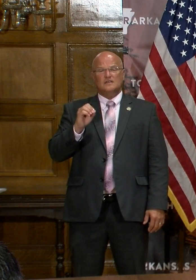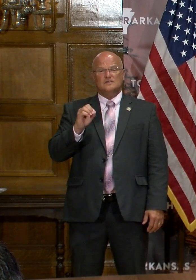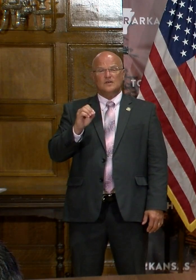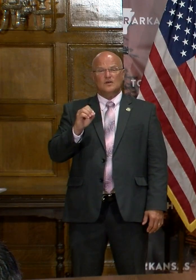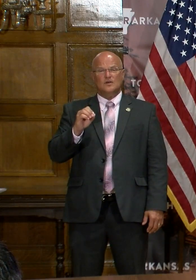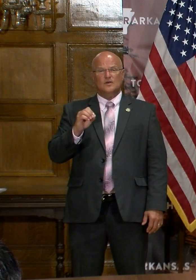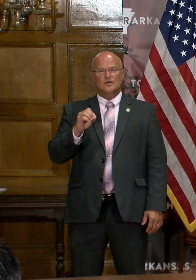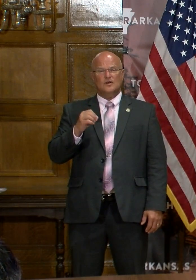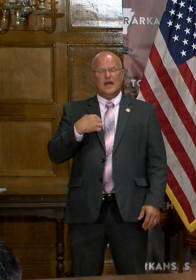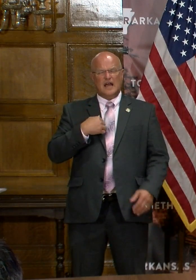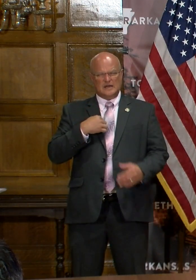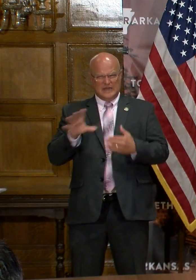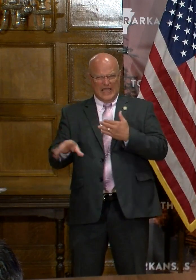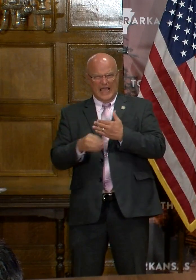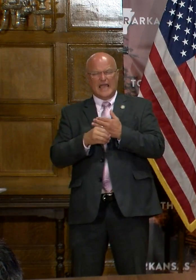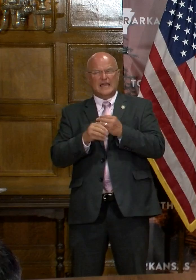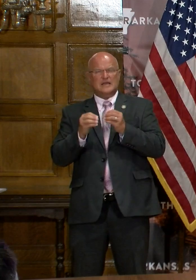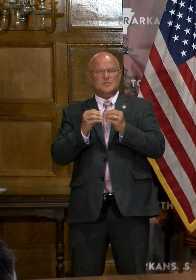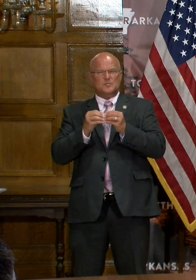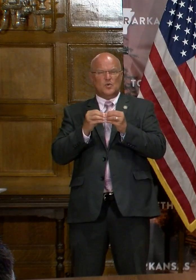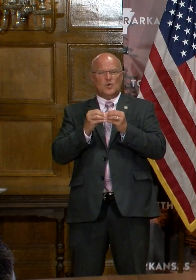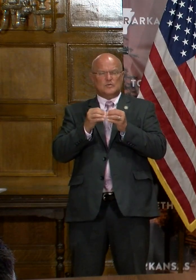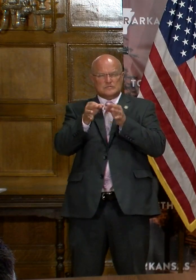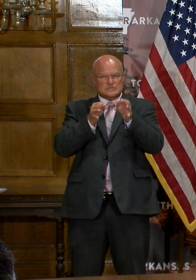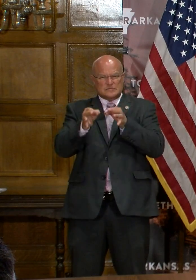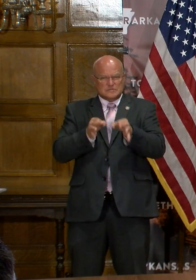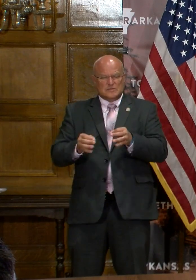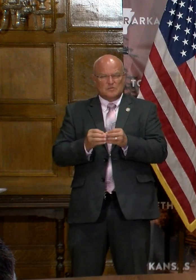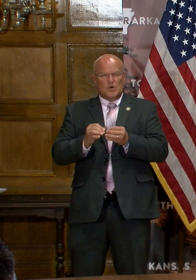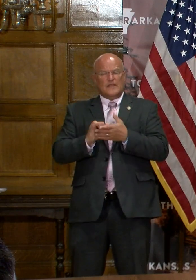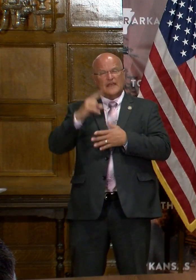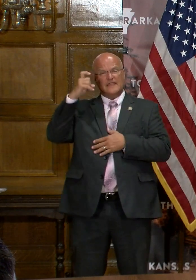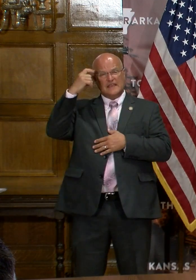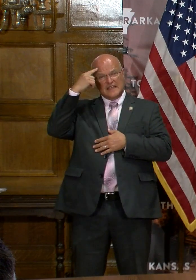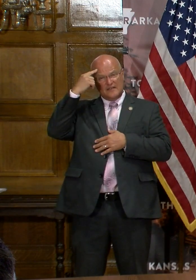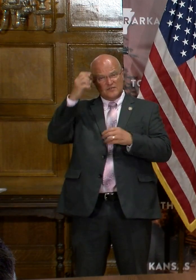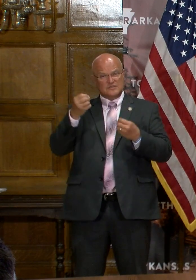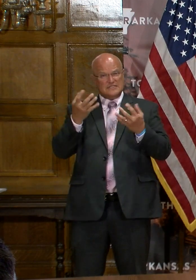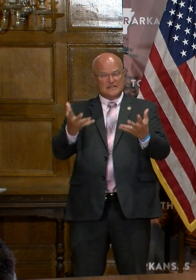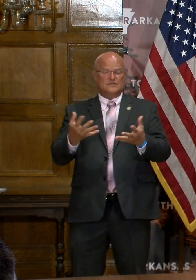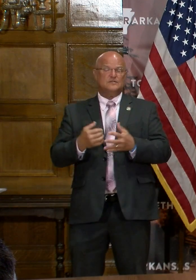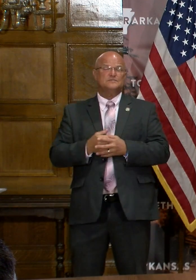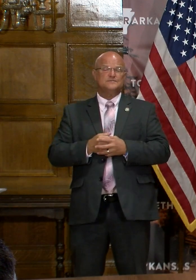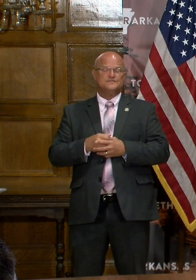Let me add a little bit more of a fine point to the numbers that the Governor has given you.